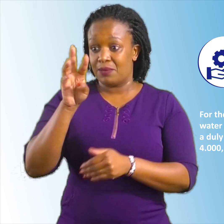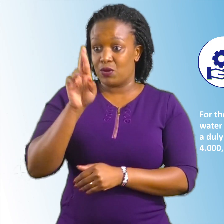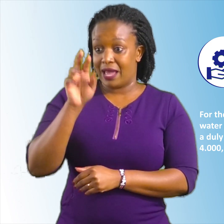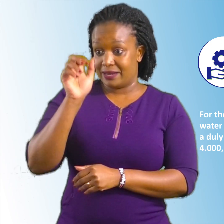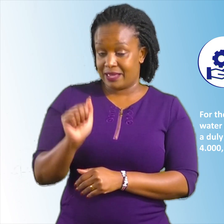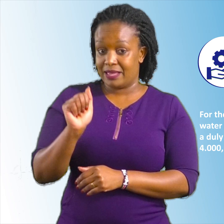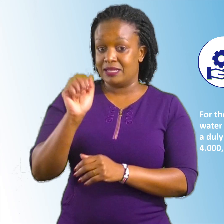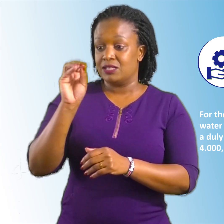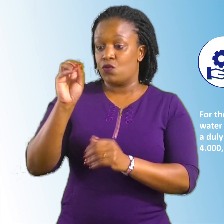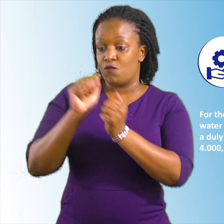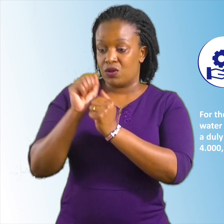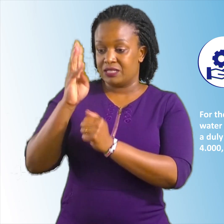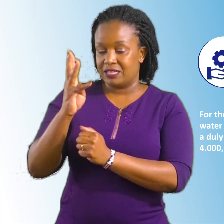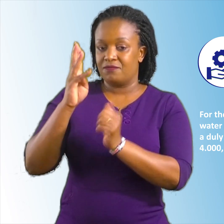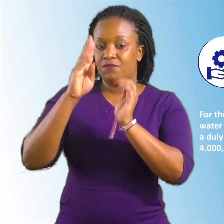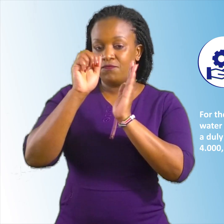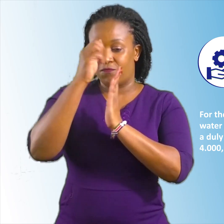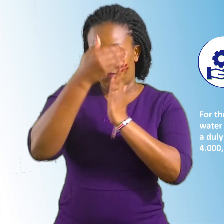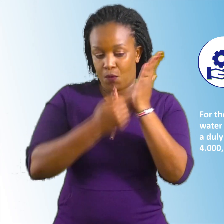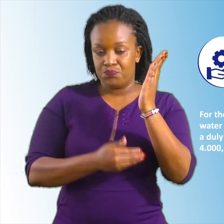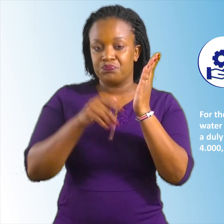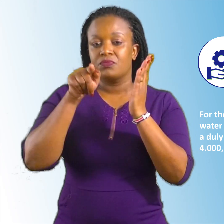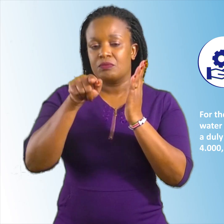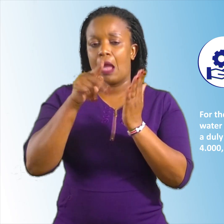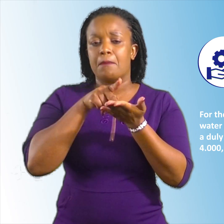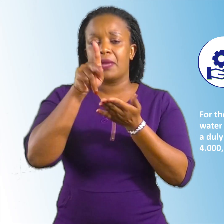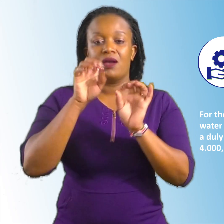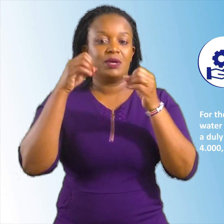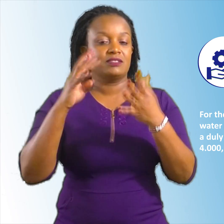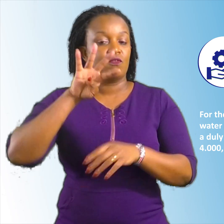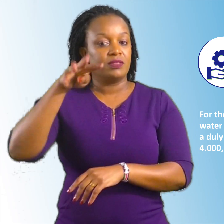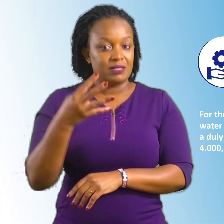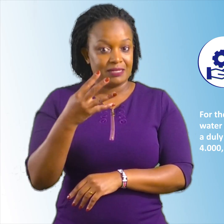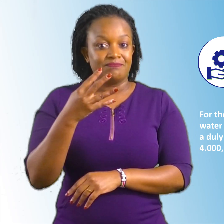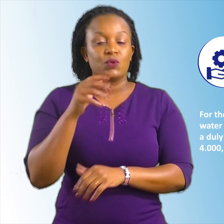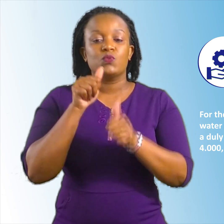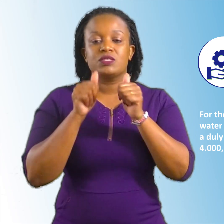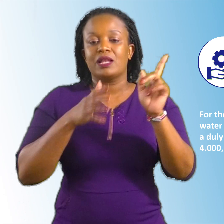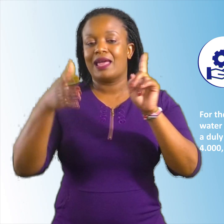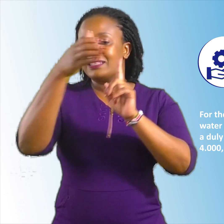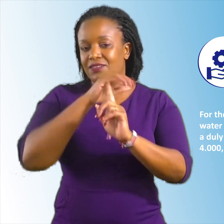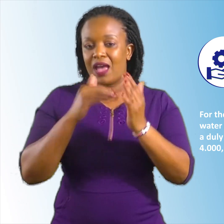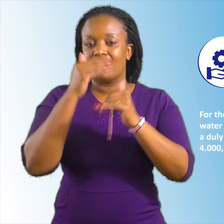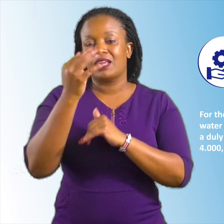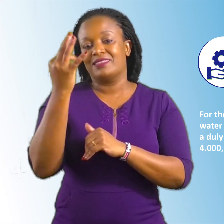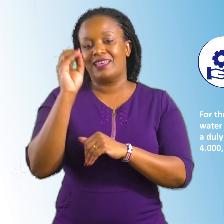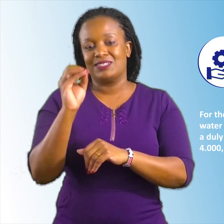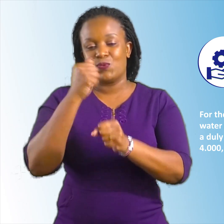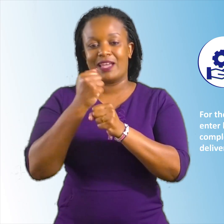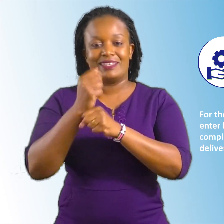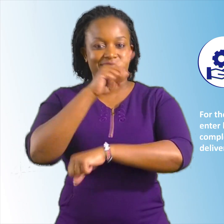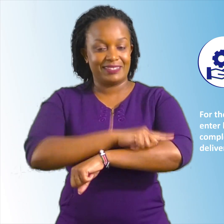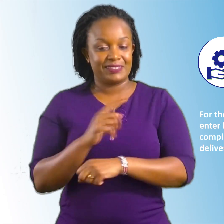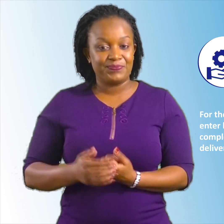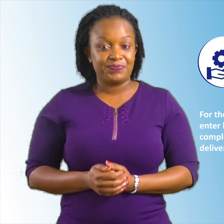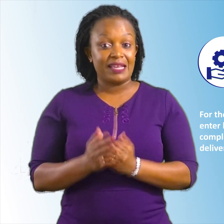WRA 014 form. The charges are $4,000, deliverable within 30 working days.